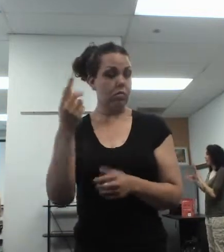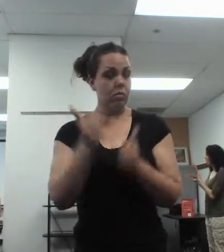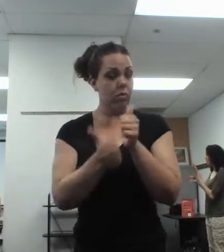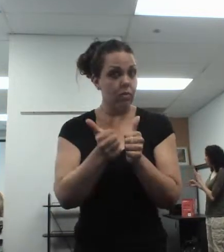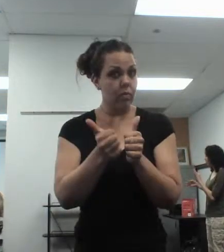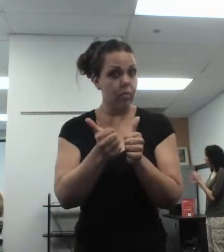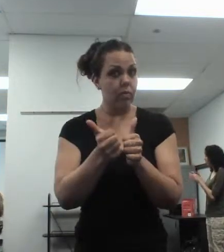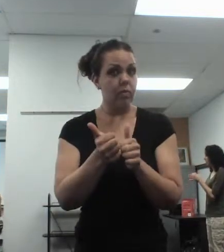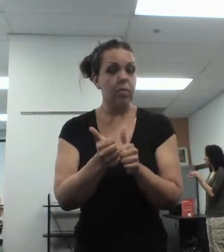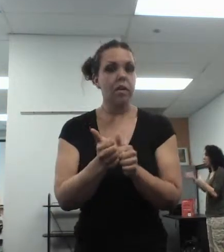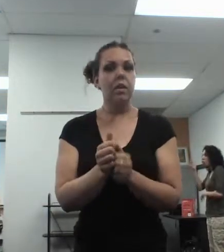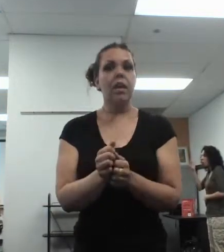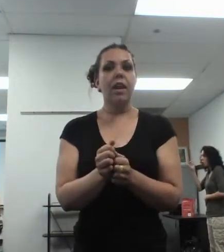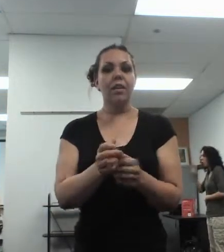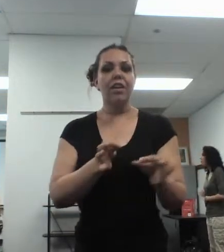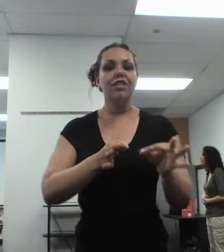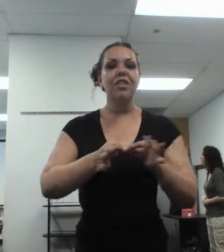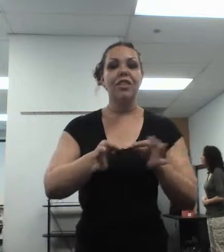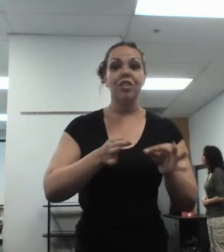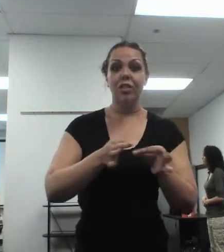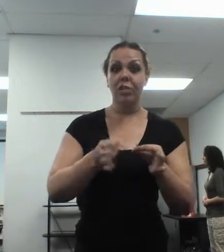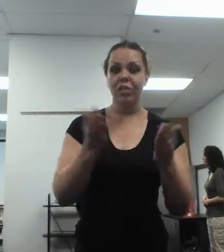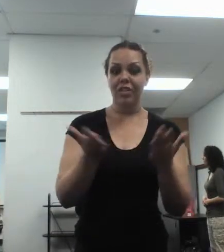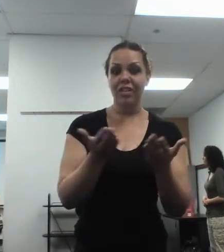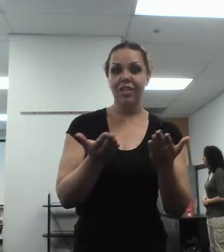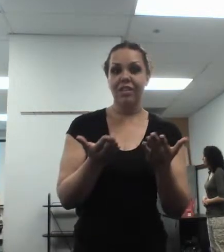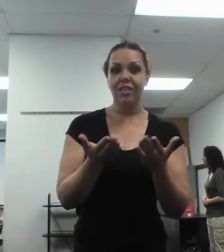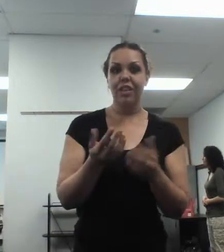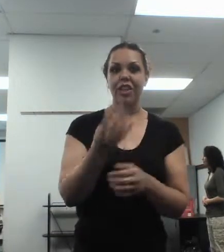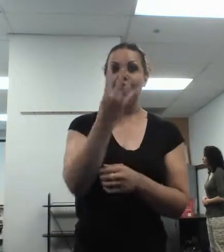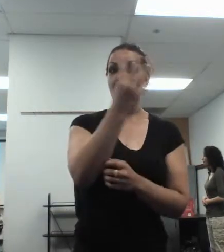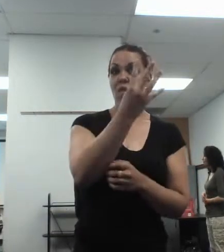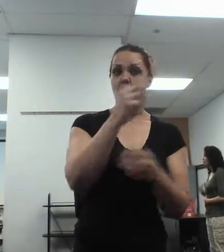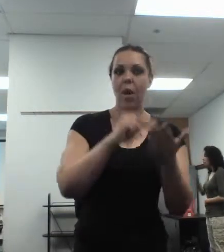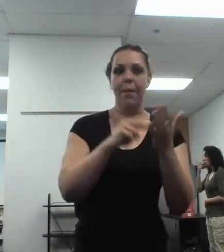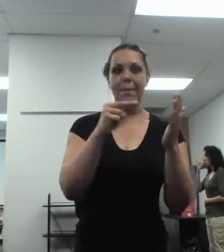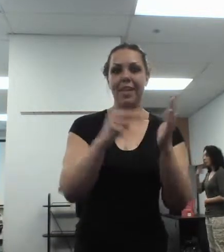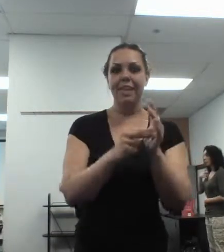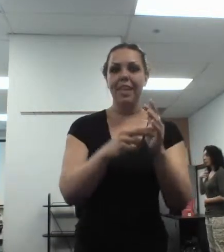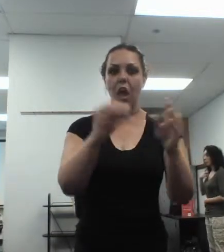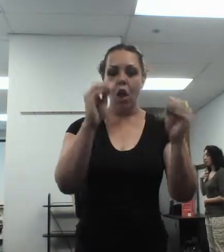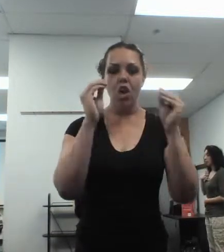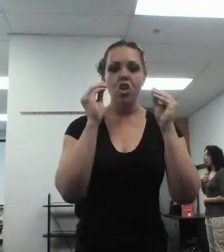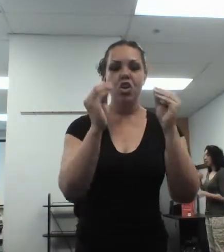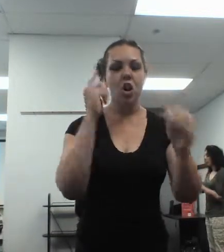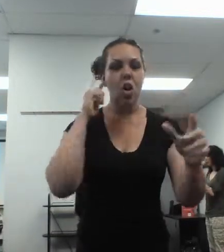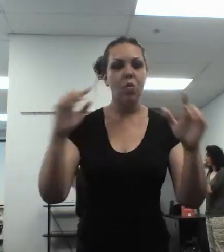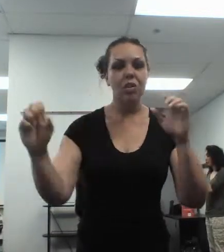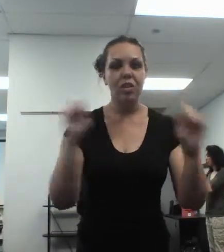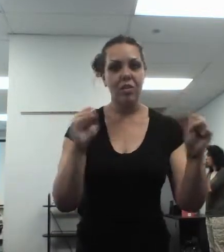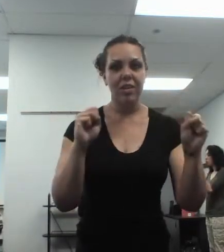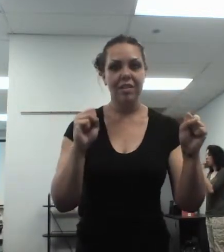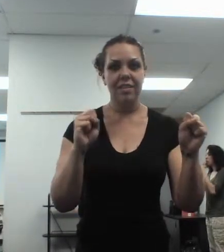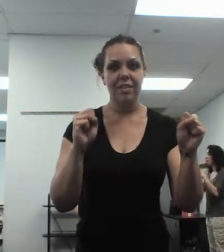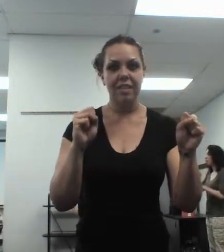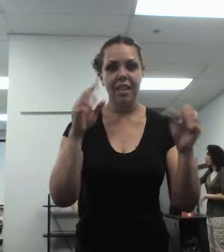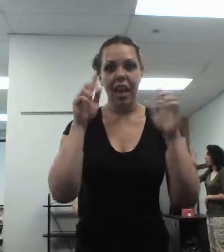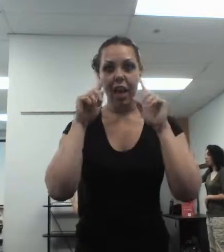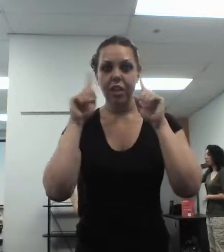in here. A 4 makes no noises. There's no distractions at all. And it'll tell you how